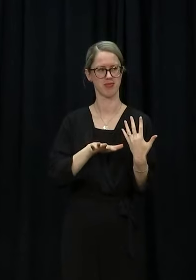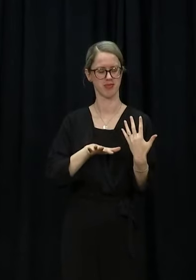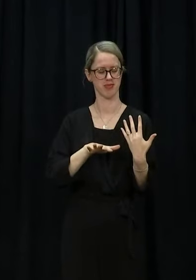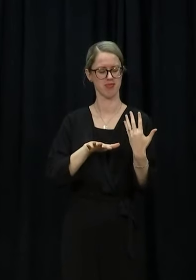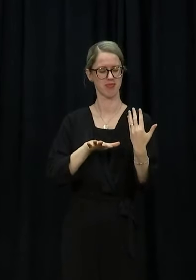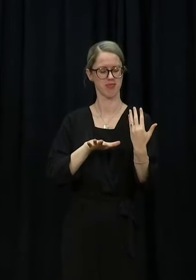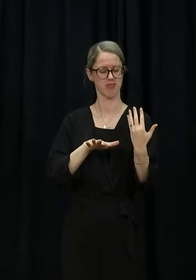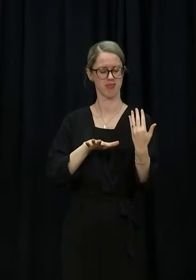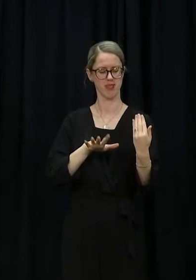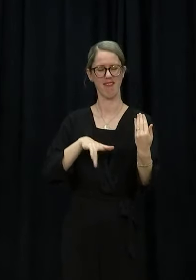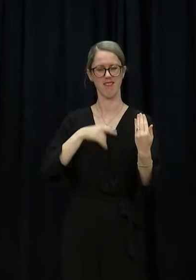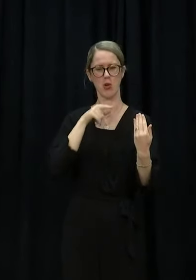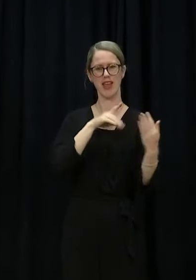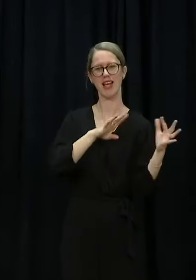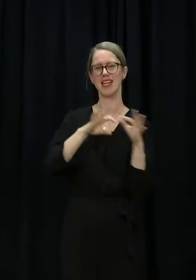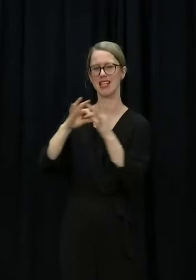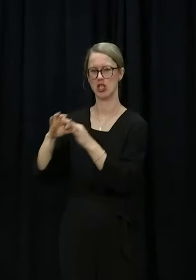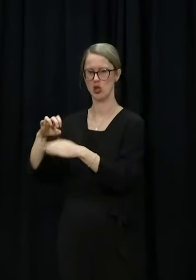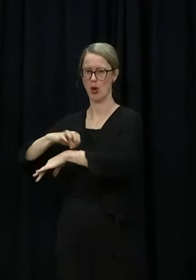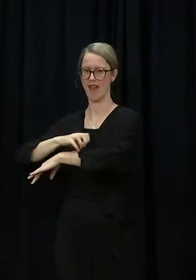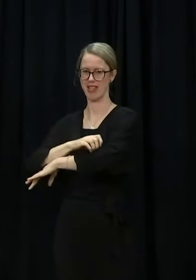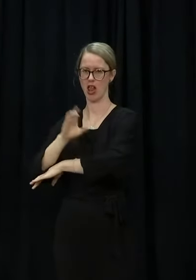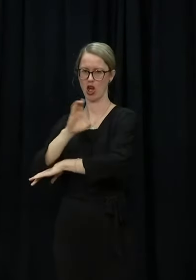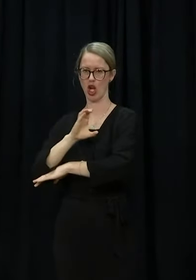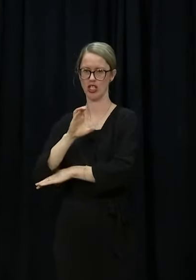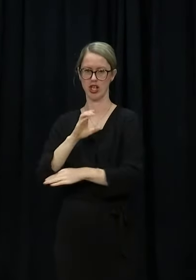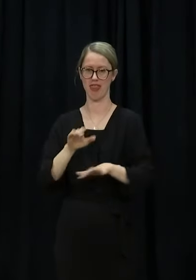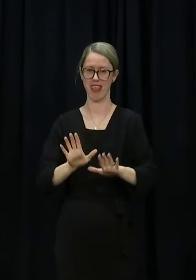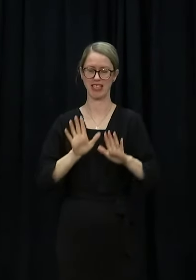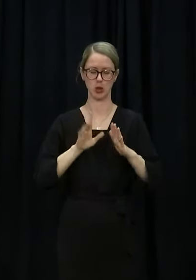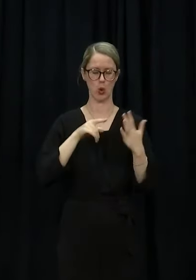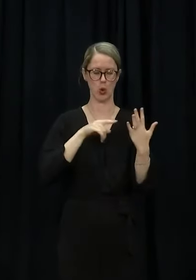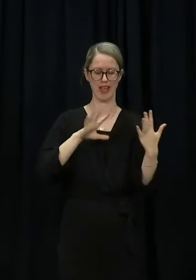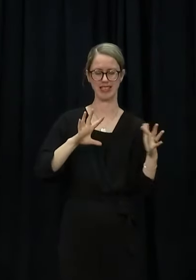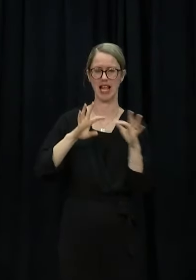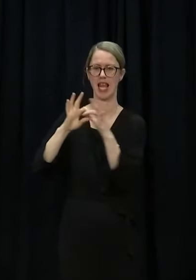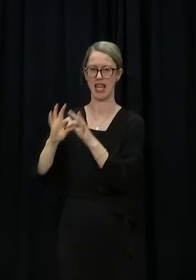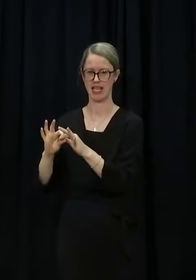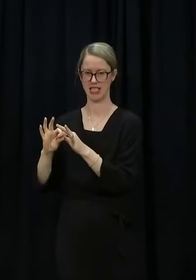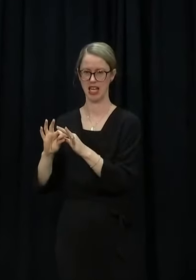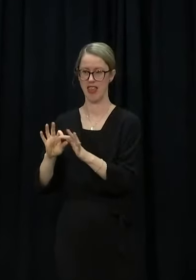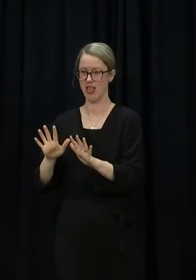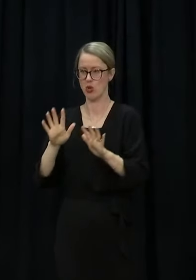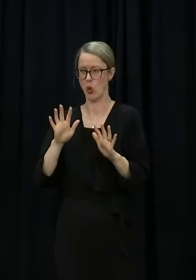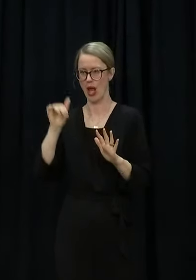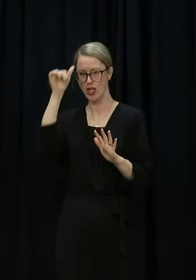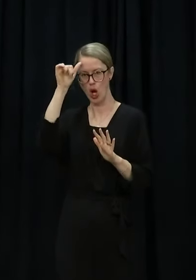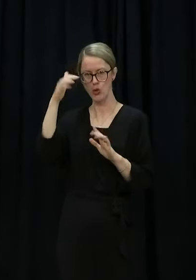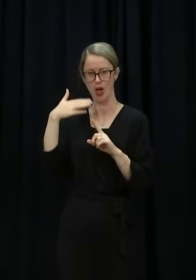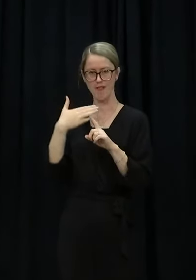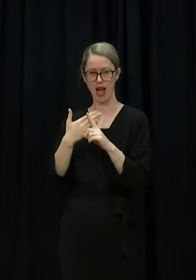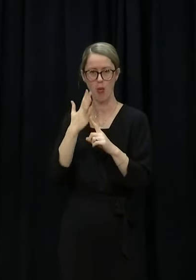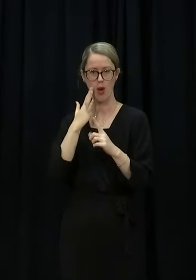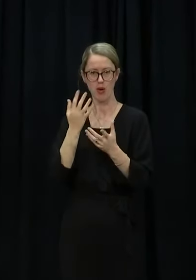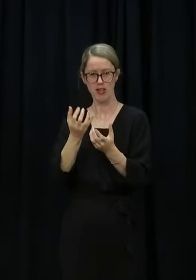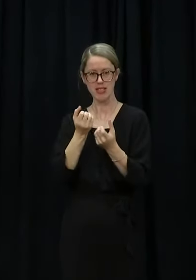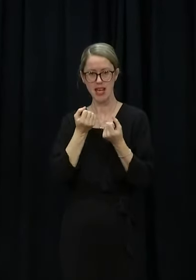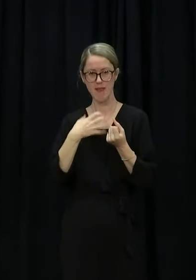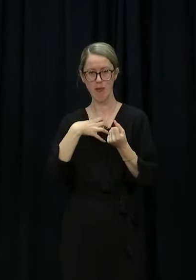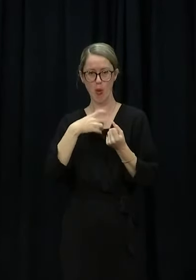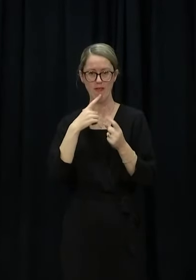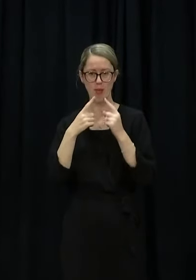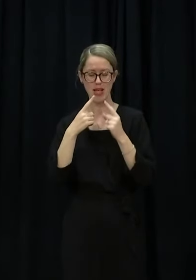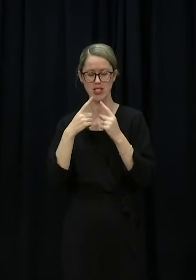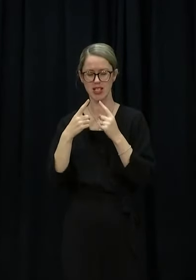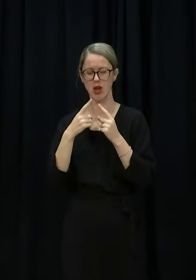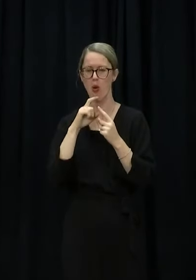is a connection to Avondale College. That's the only one I know about, but that's all I do know. And as soon as we've got more information, because the